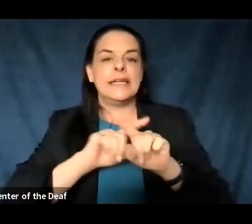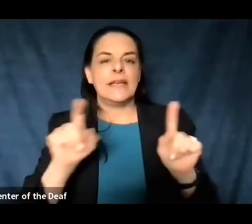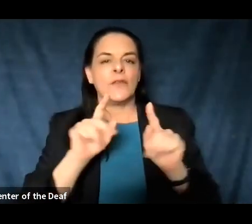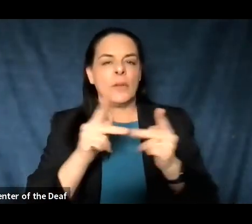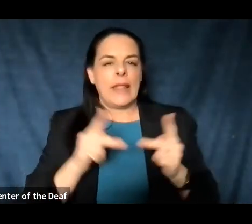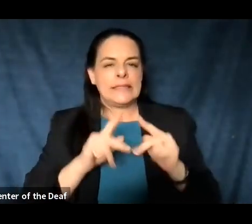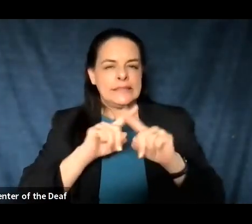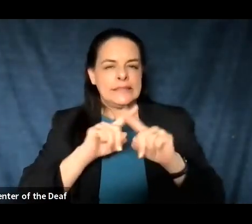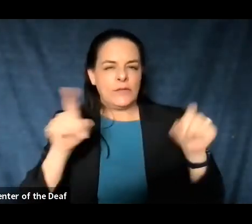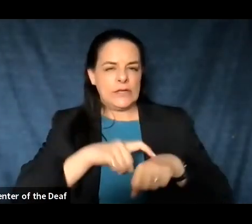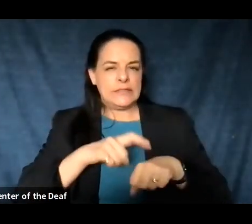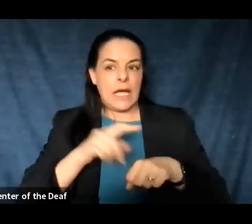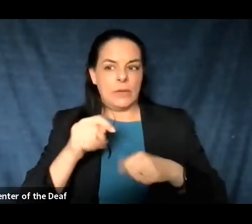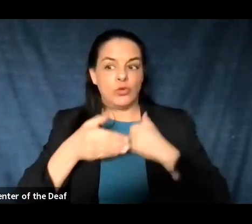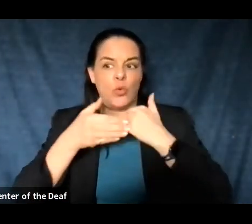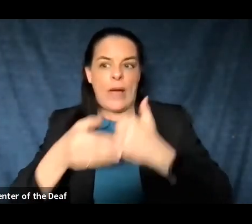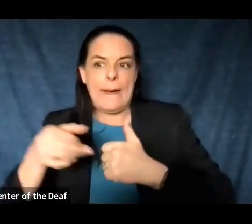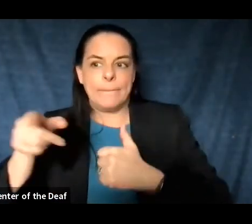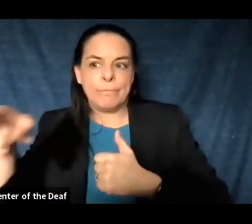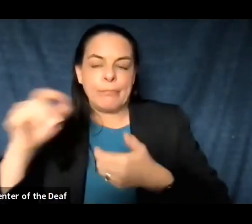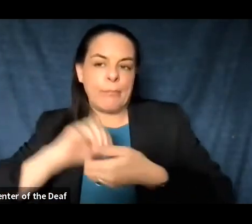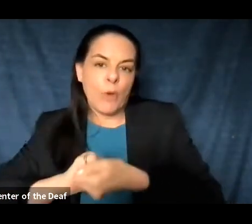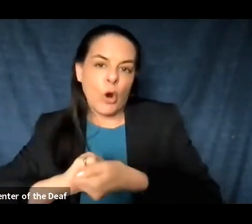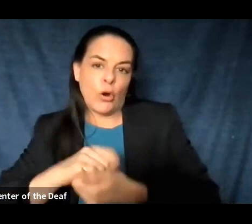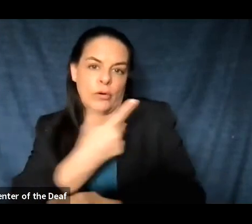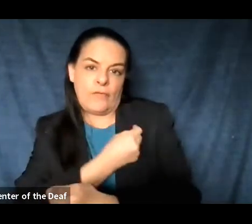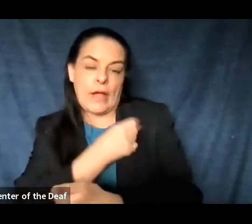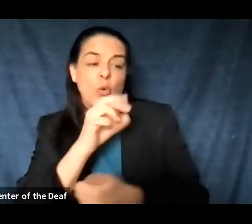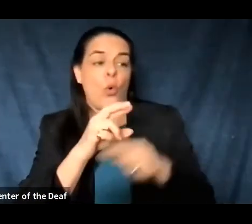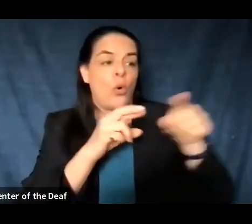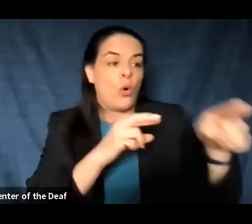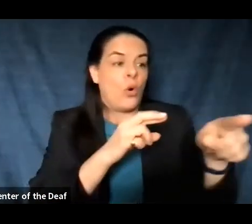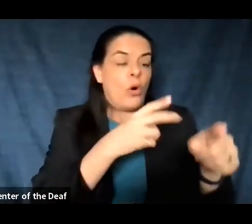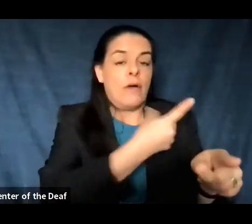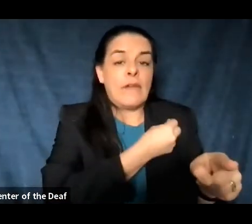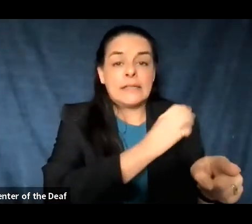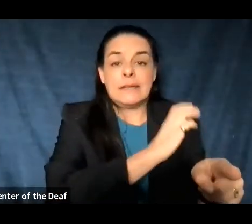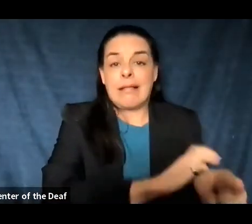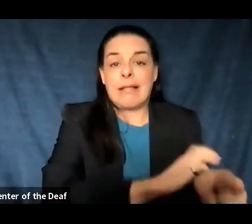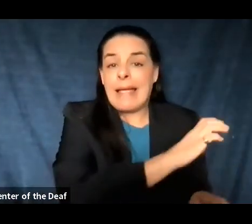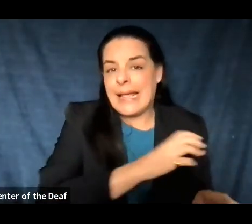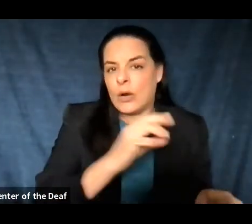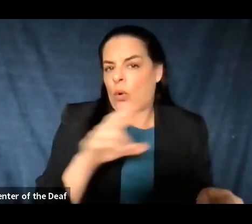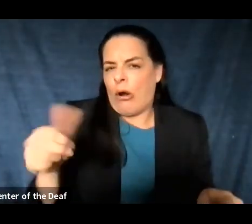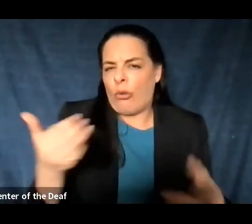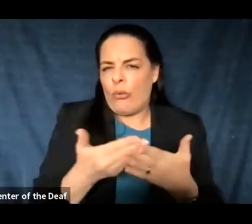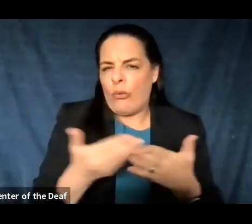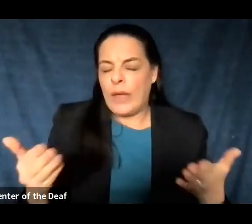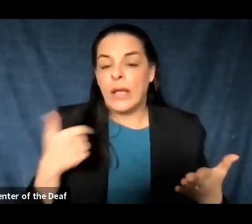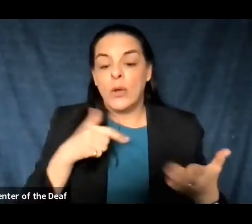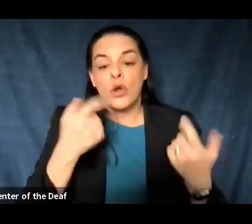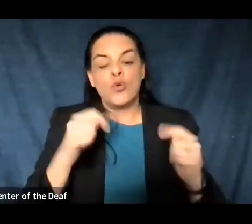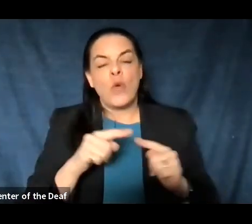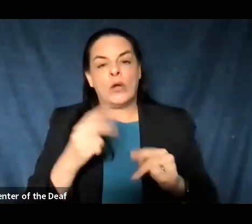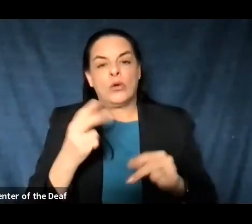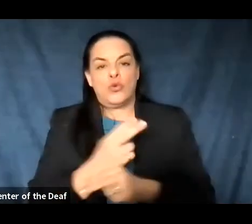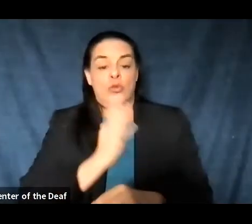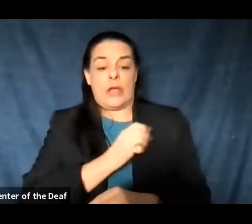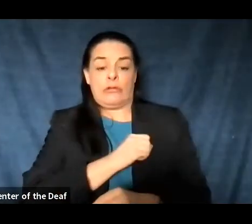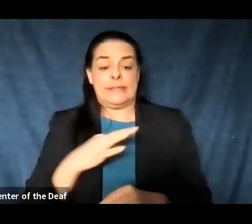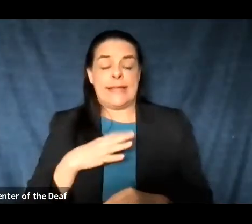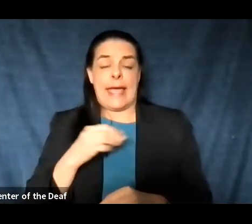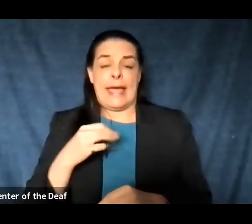a partner vaccinate or doing a vaccination clinic and other things. So we're trying to make the best use of our staff and our